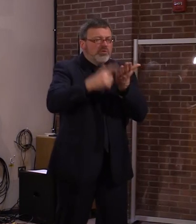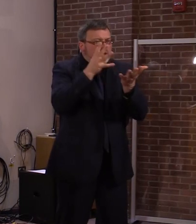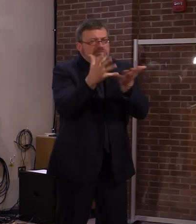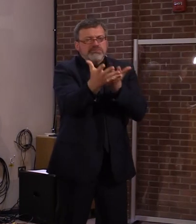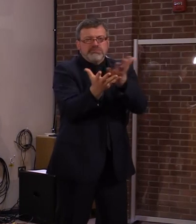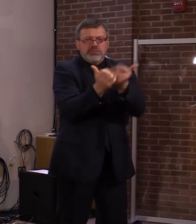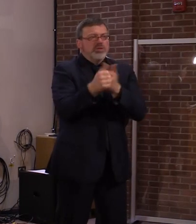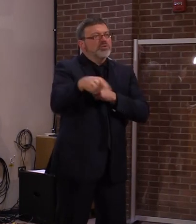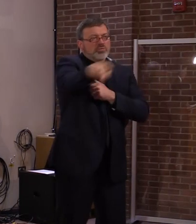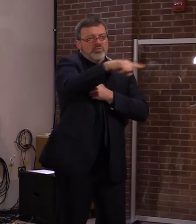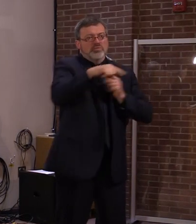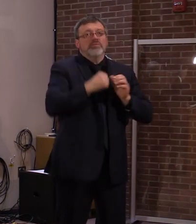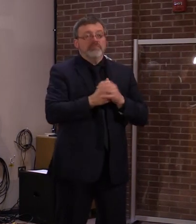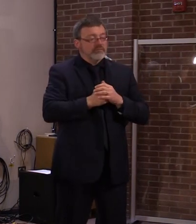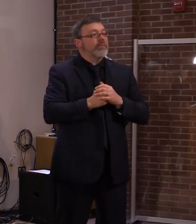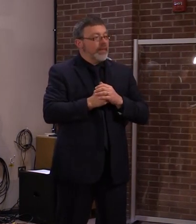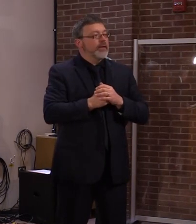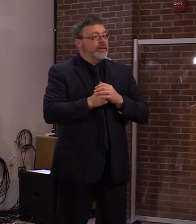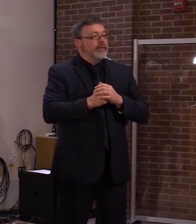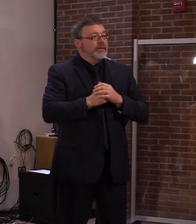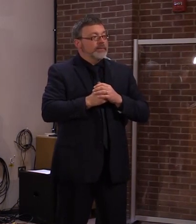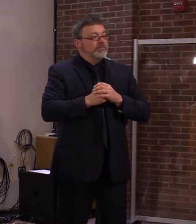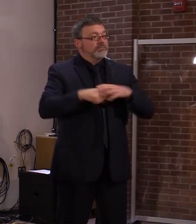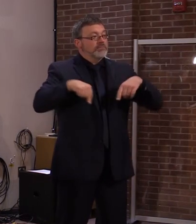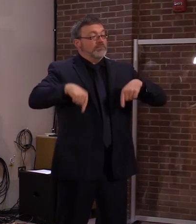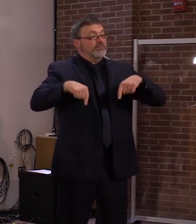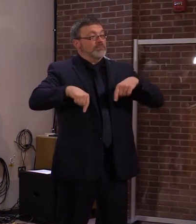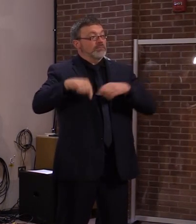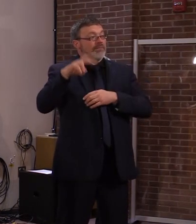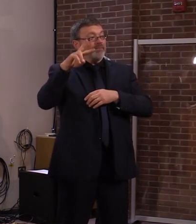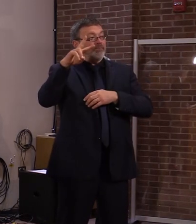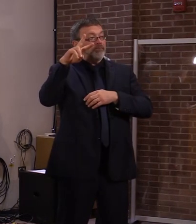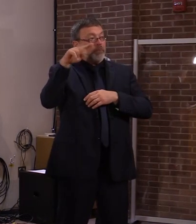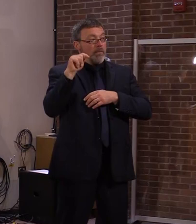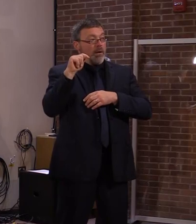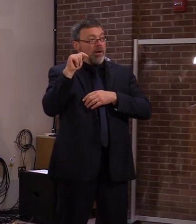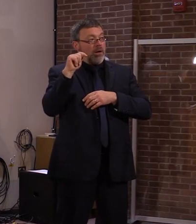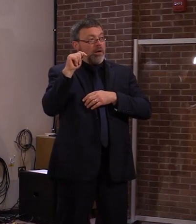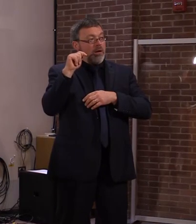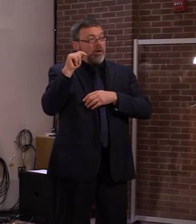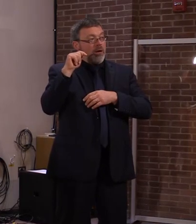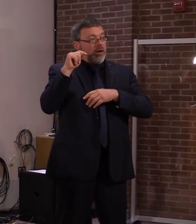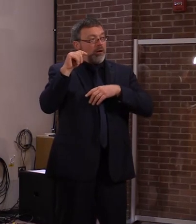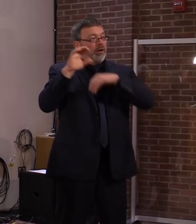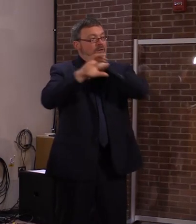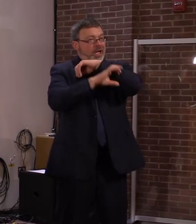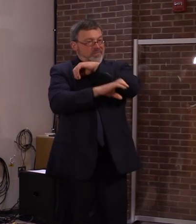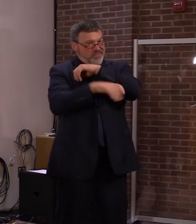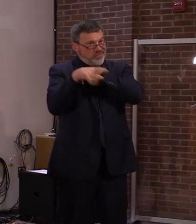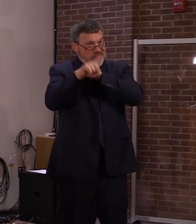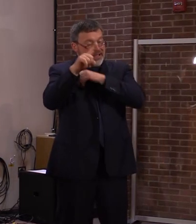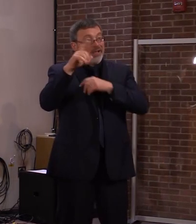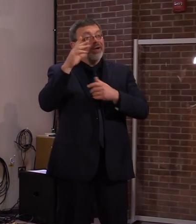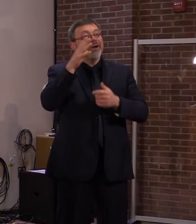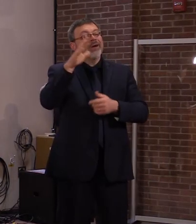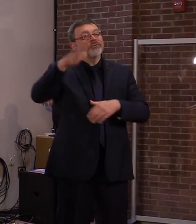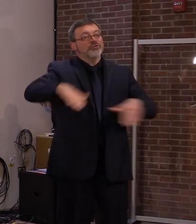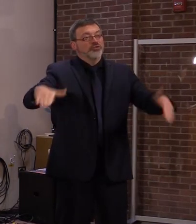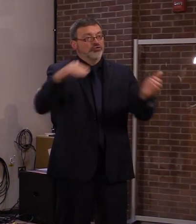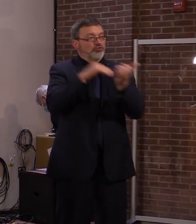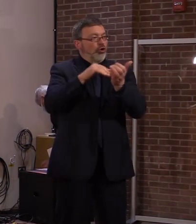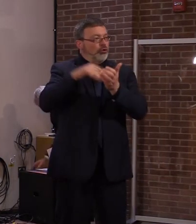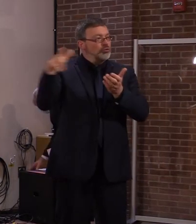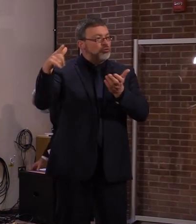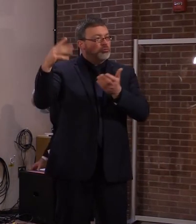of Pediatrics is also holding forums over the next few weeks, and you can find out when and how to join at